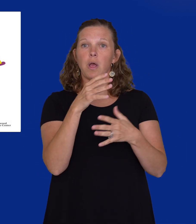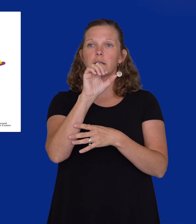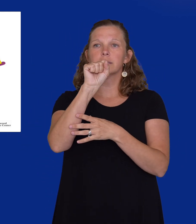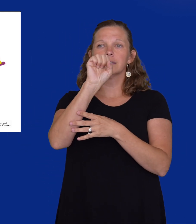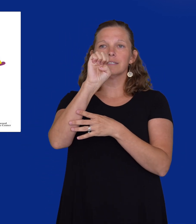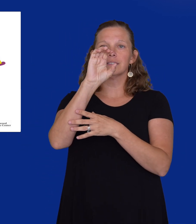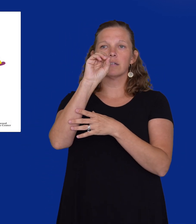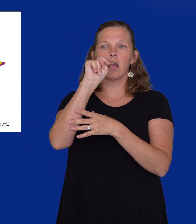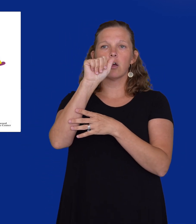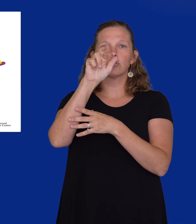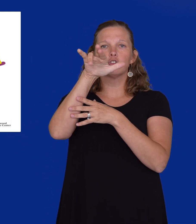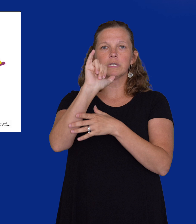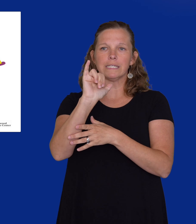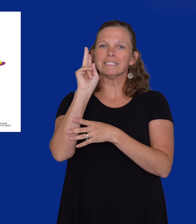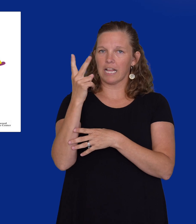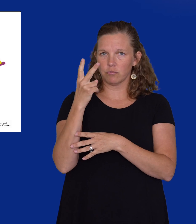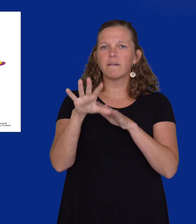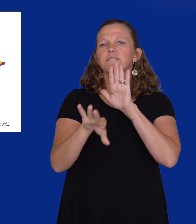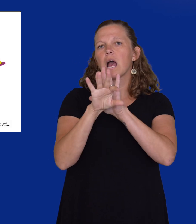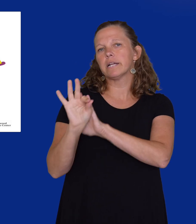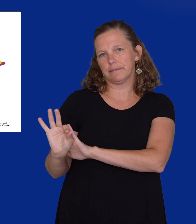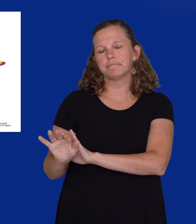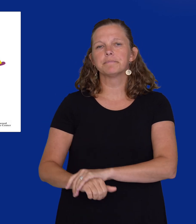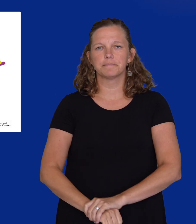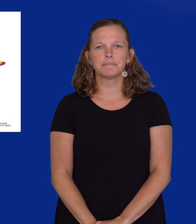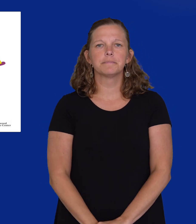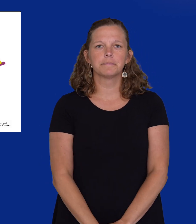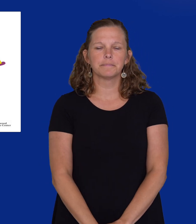These are considered secondary findings.